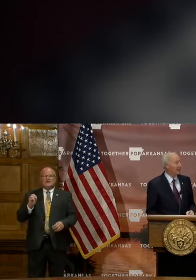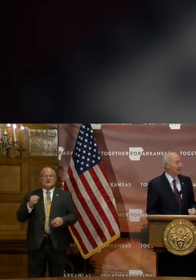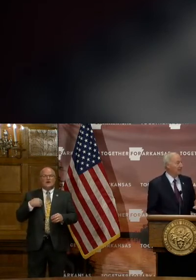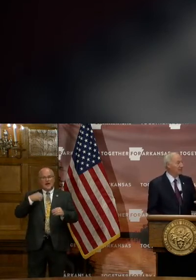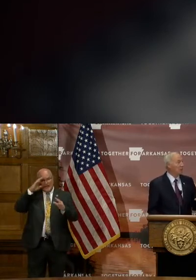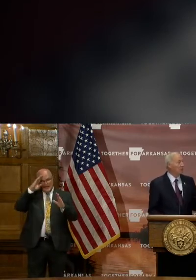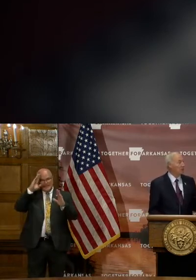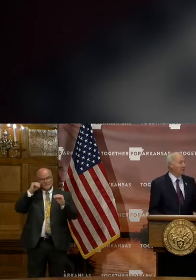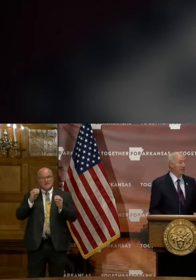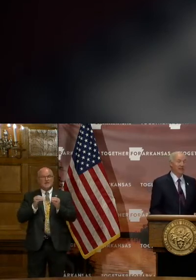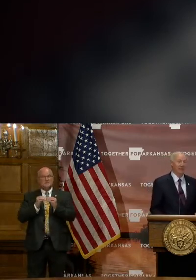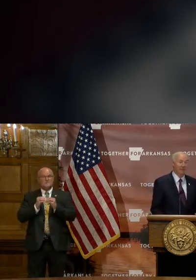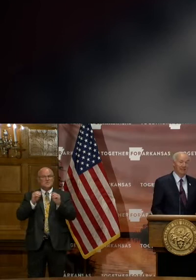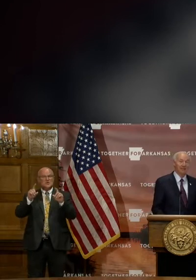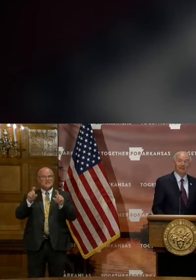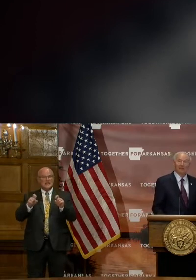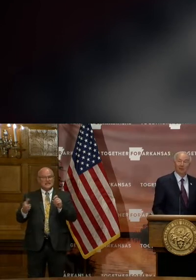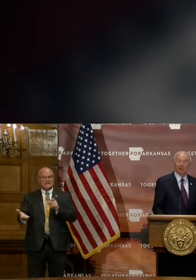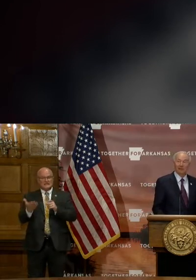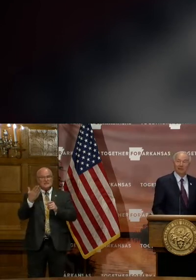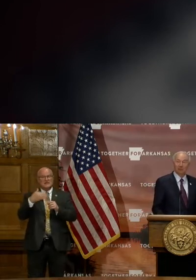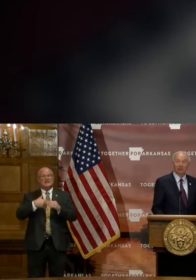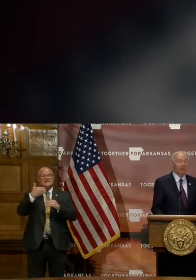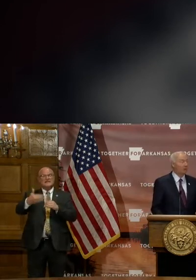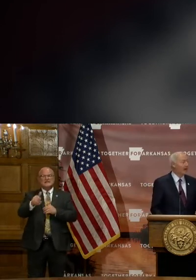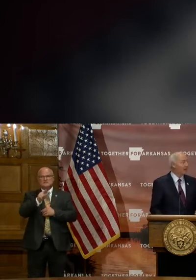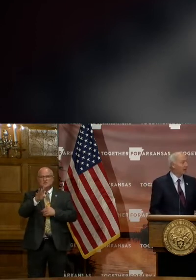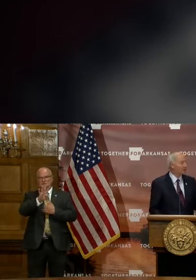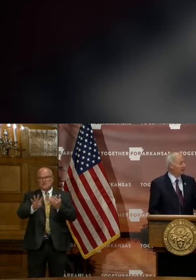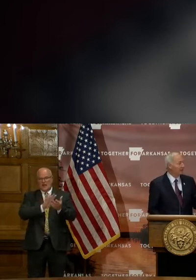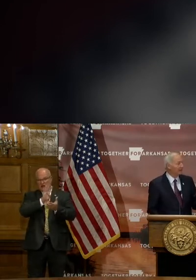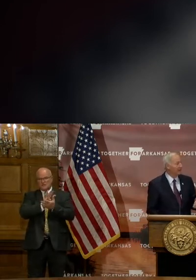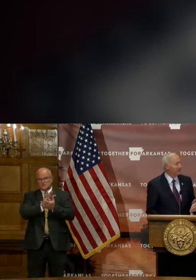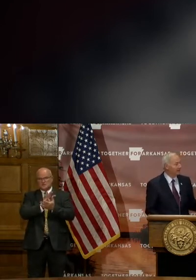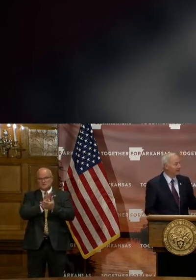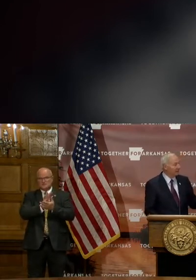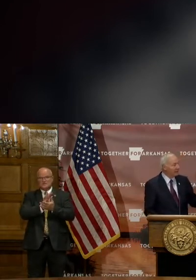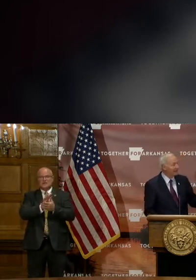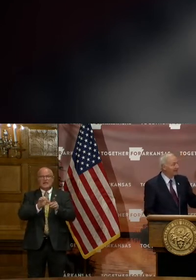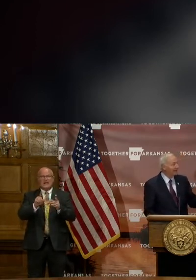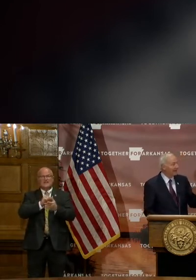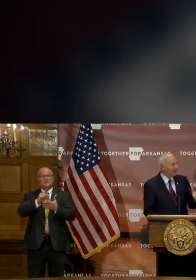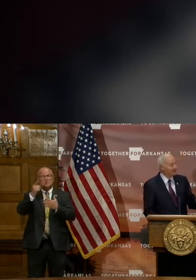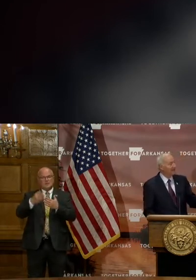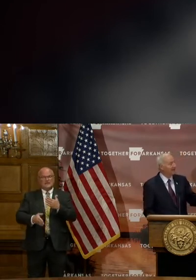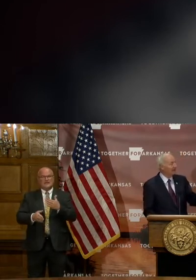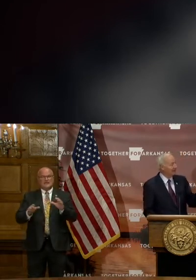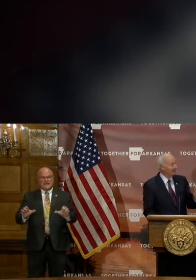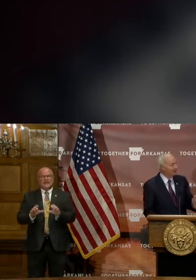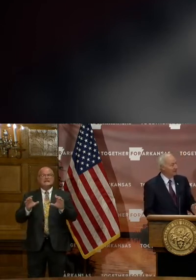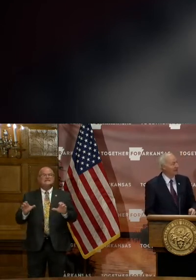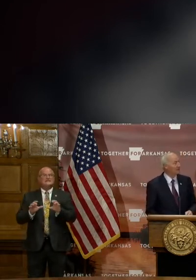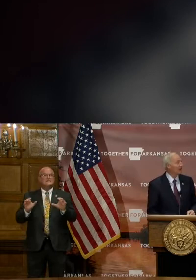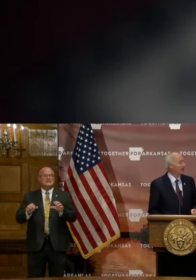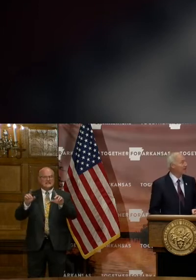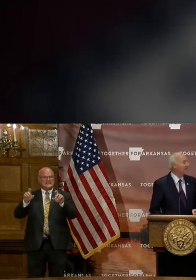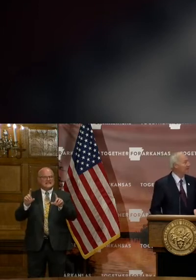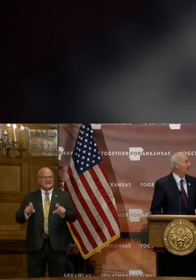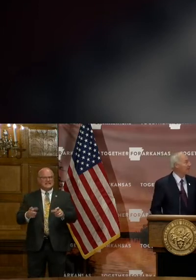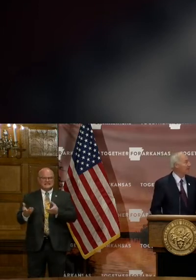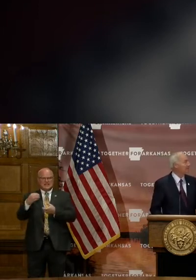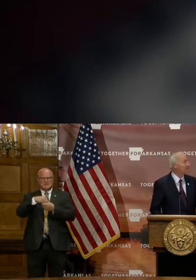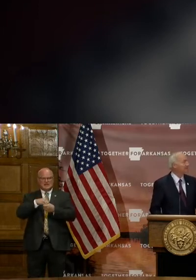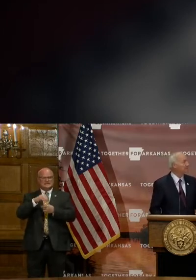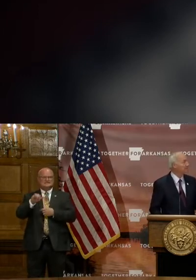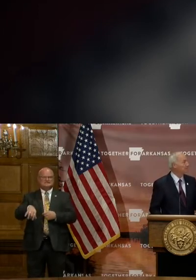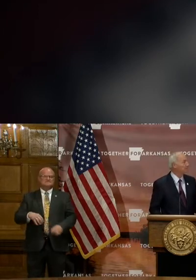I expect there'll be more tests come in over the next 24 hours as the weekend activity and those tests start coming in